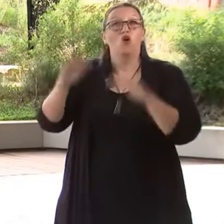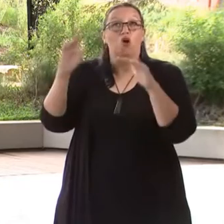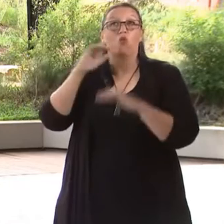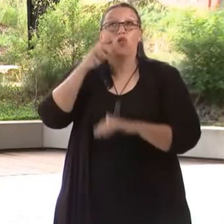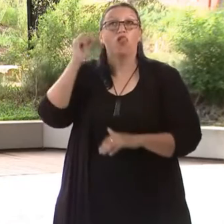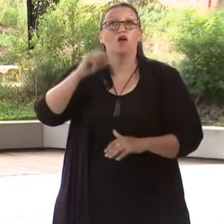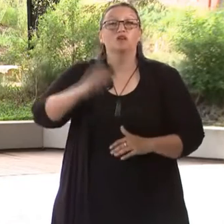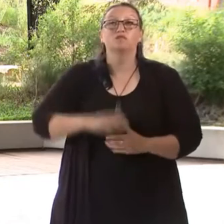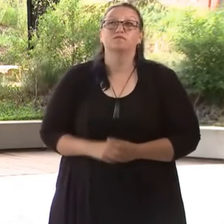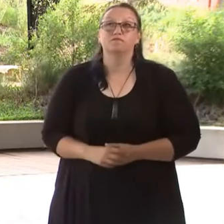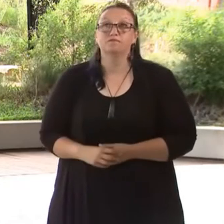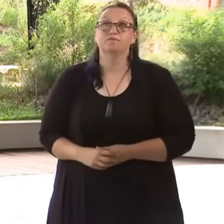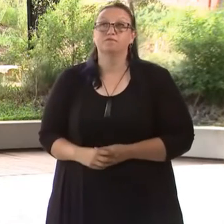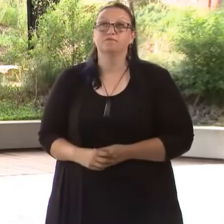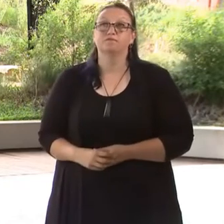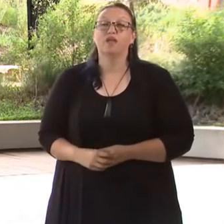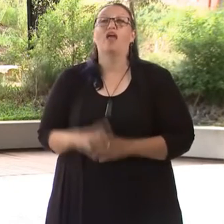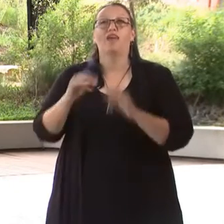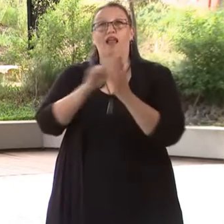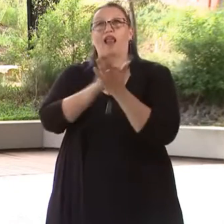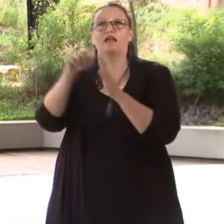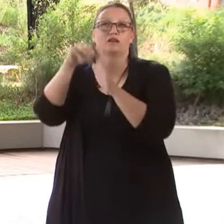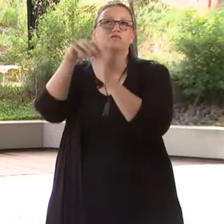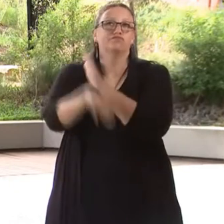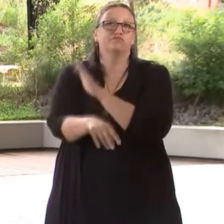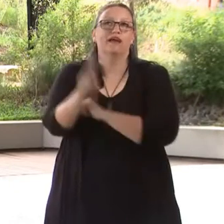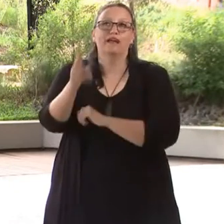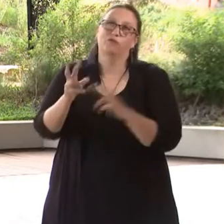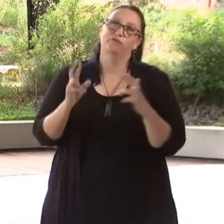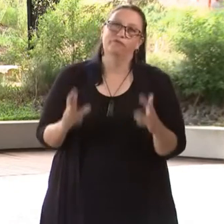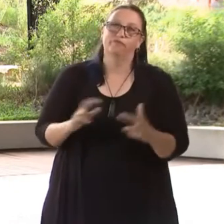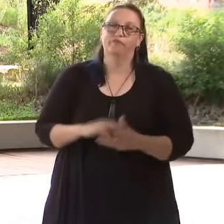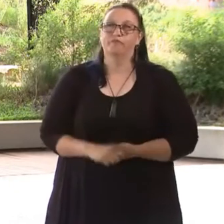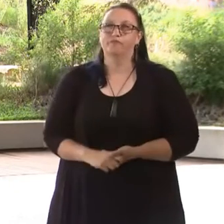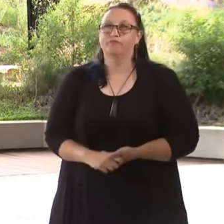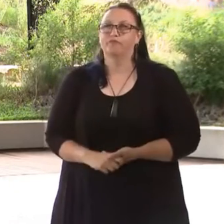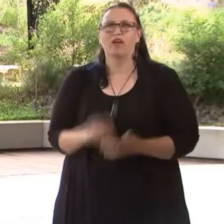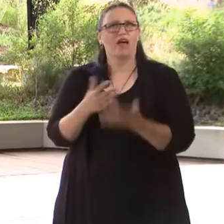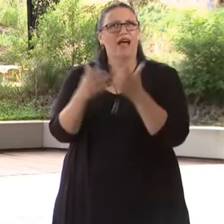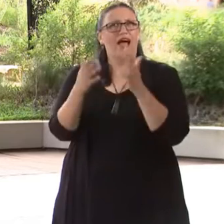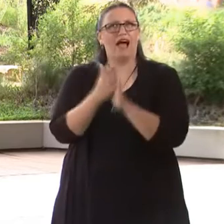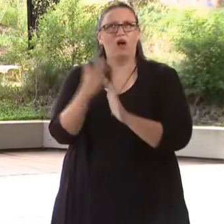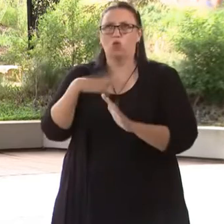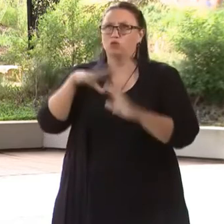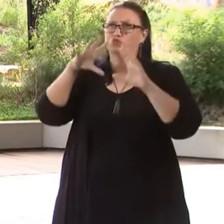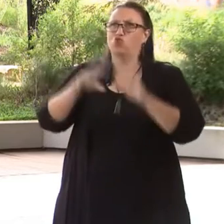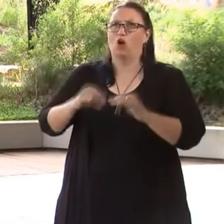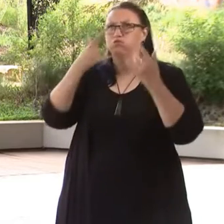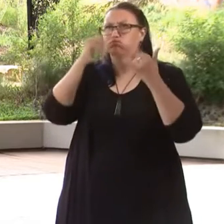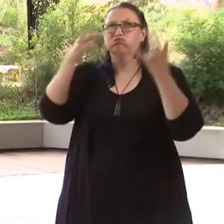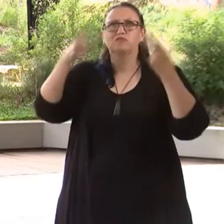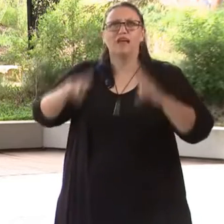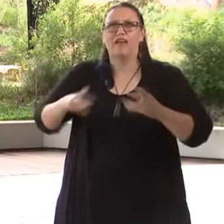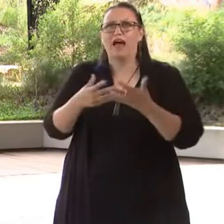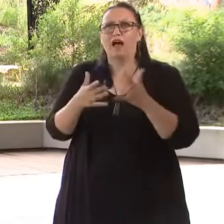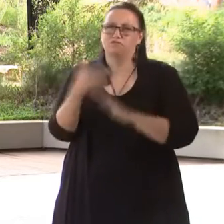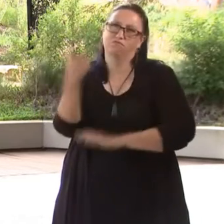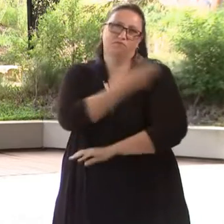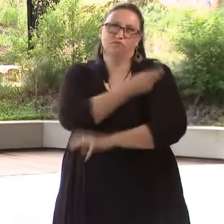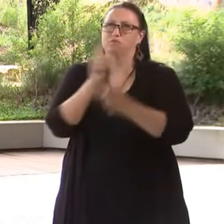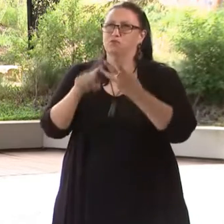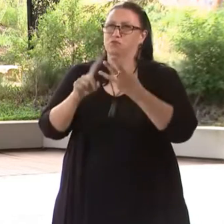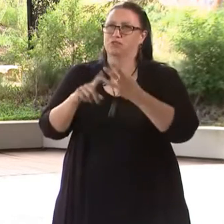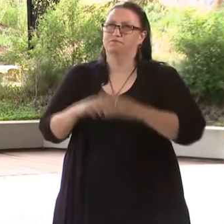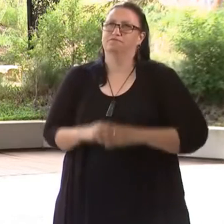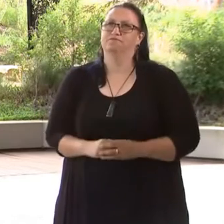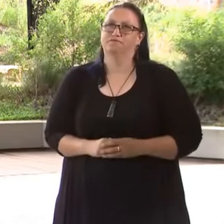boostering and getting that booster in with a real sense of urgency. So sadly, New South Wales Health is reporting